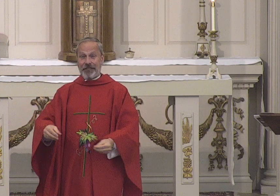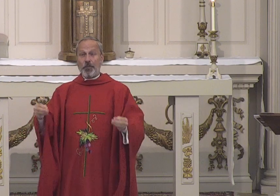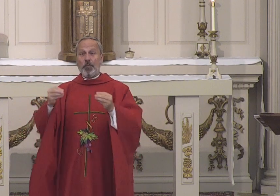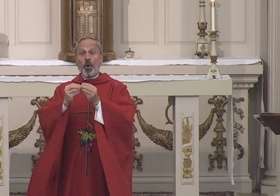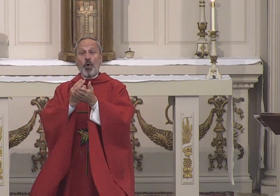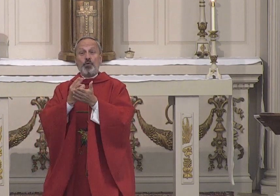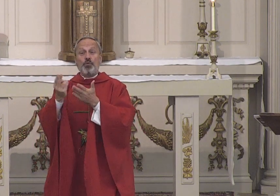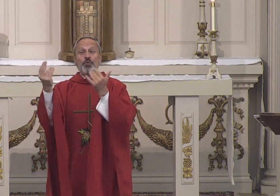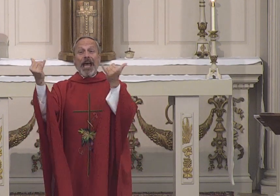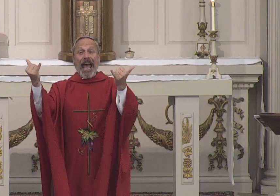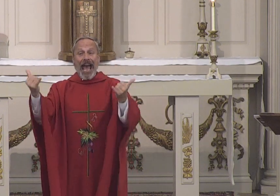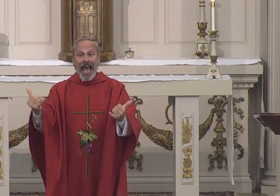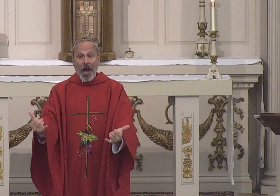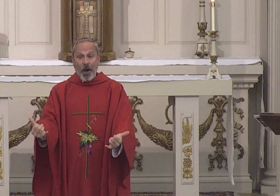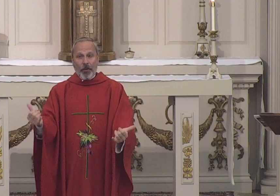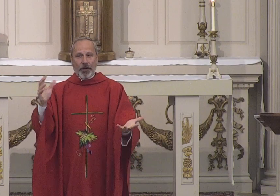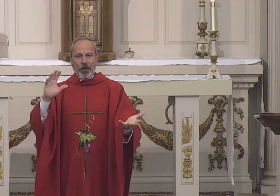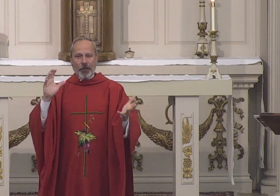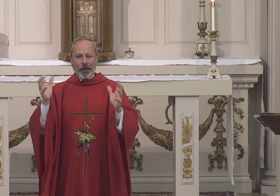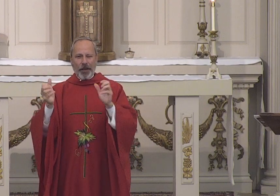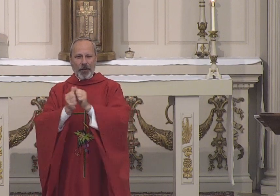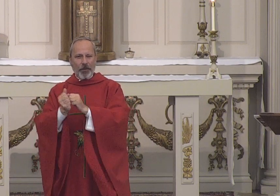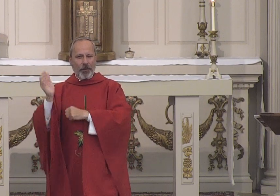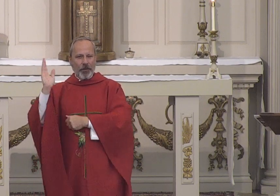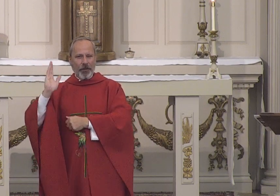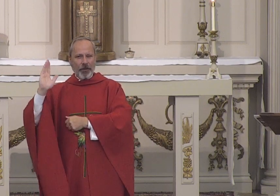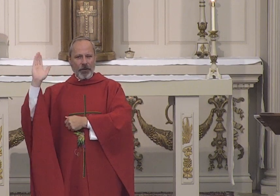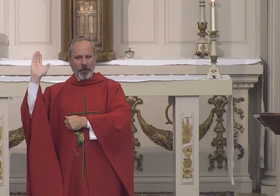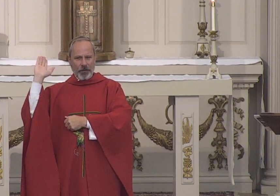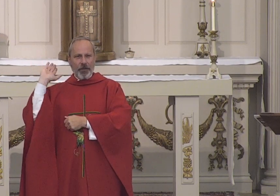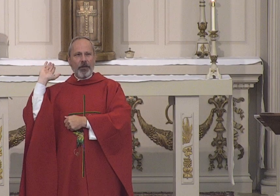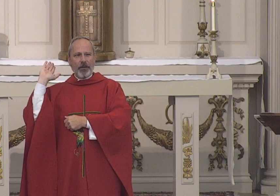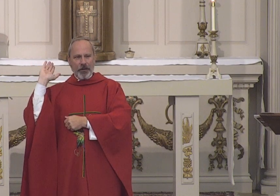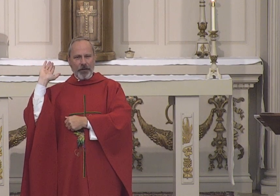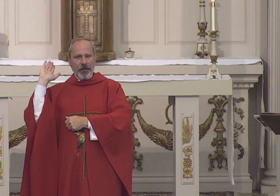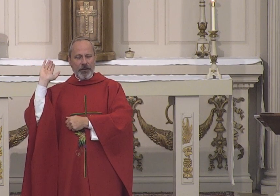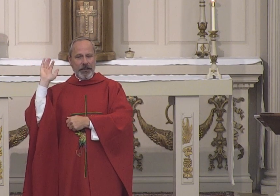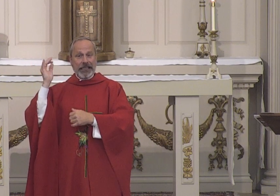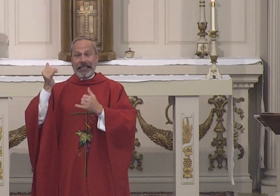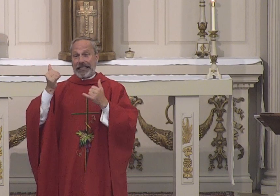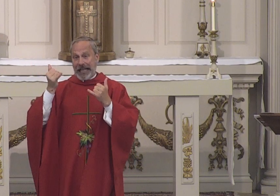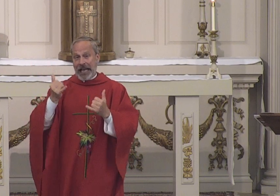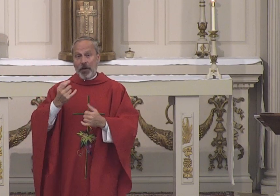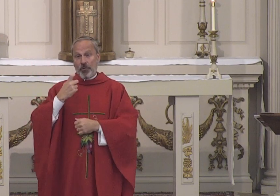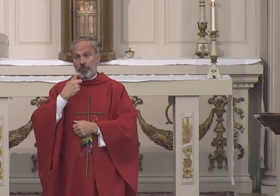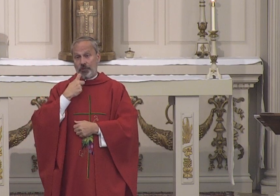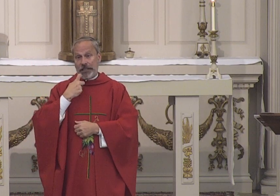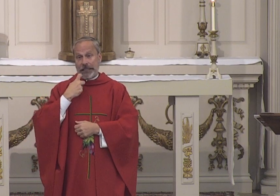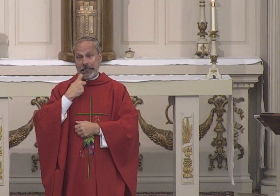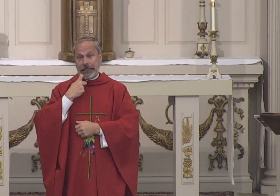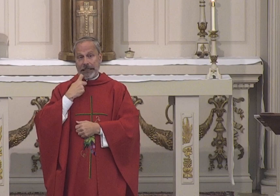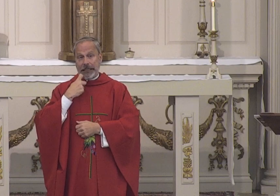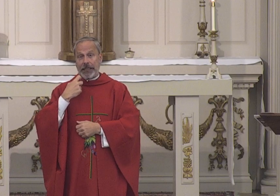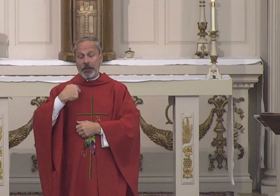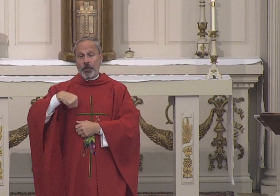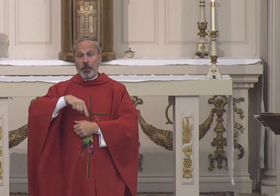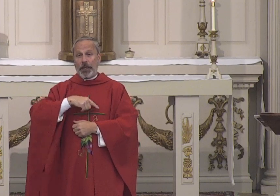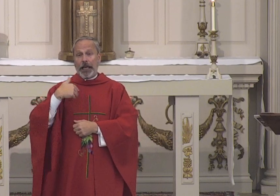earth. And there's more truth now than compared to even back then.